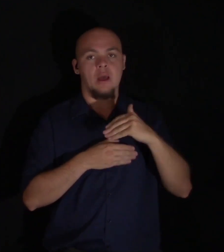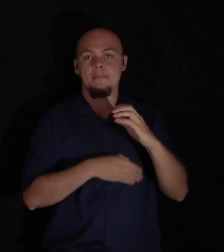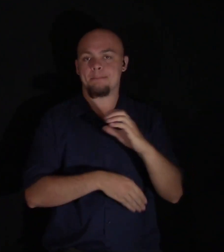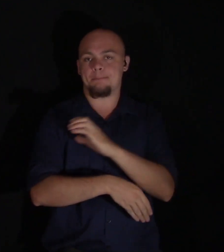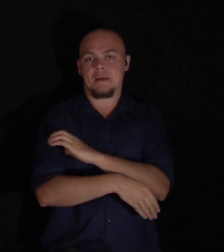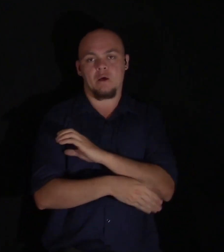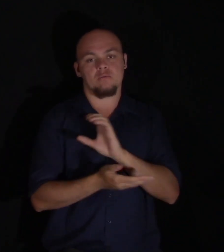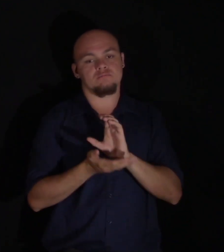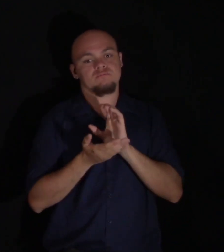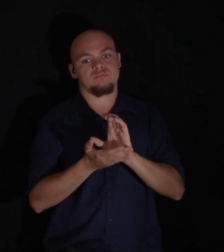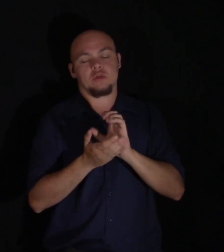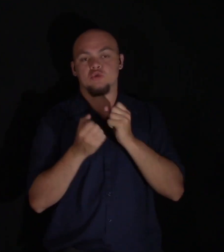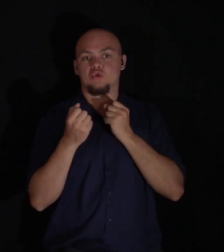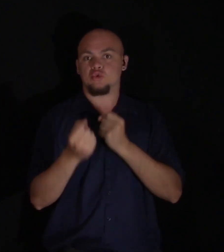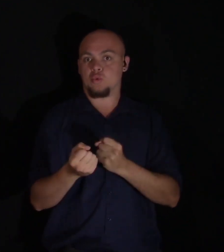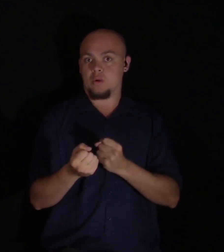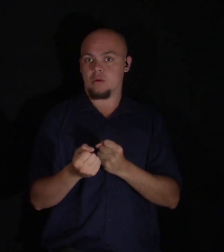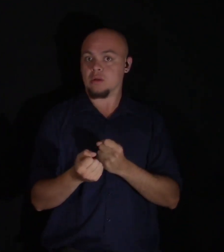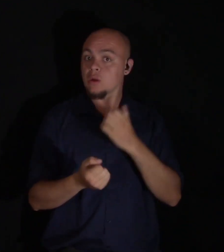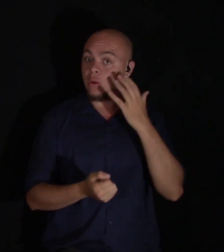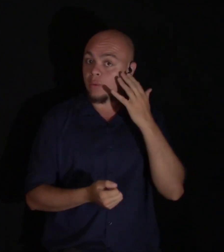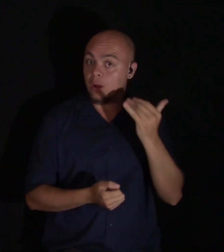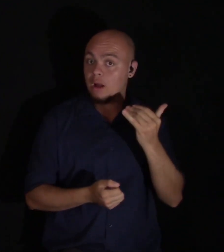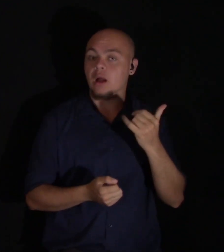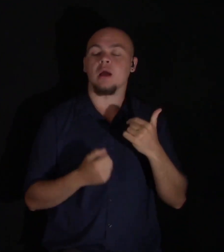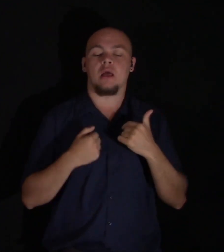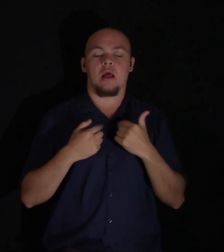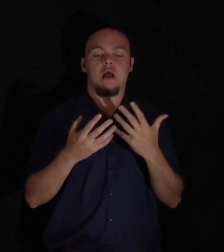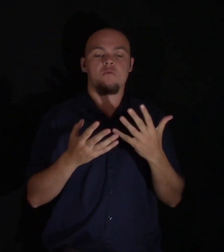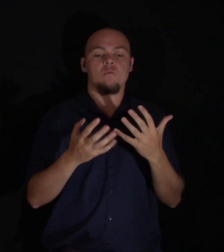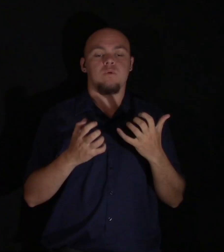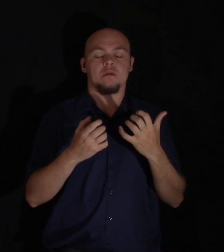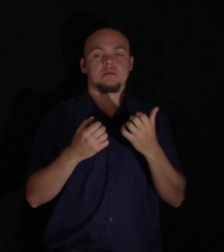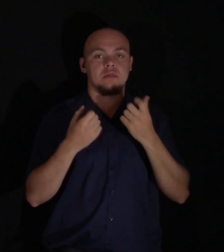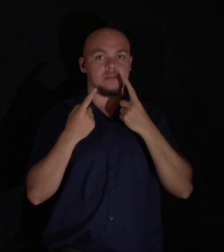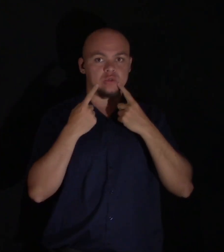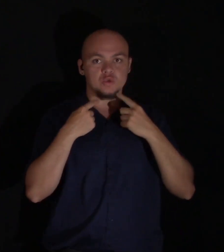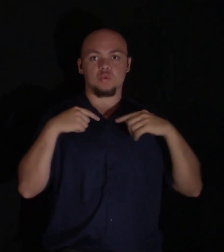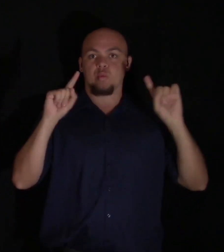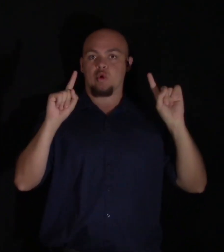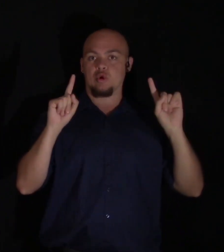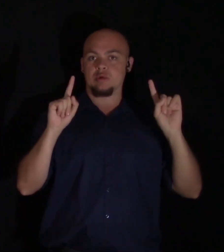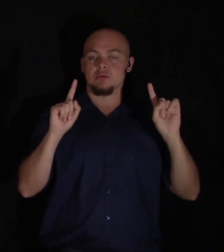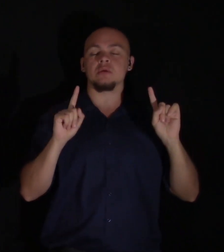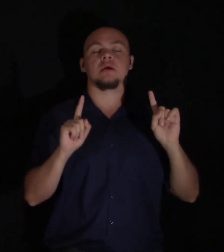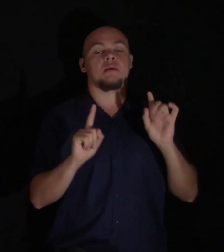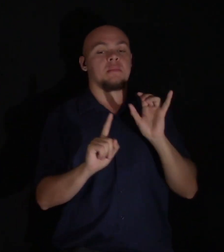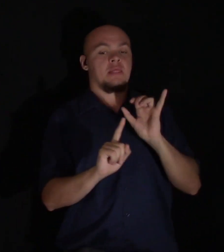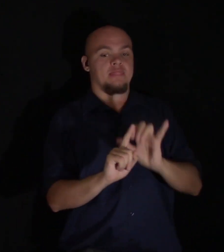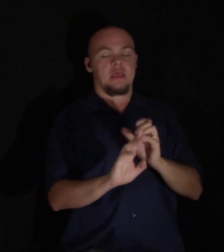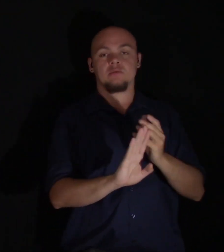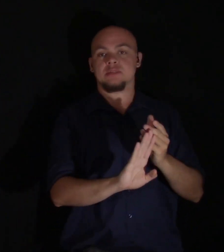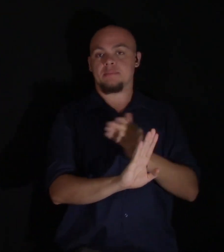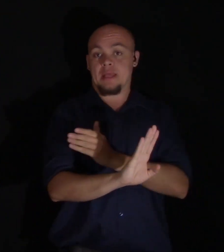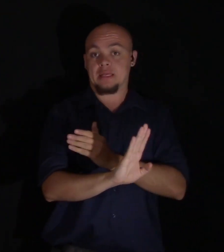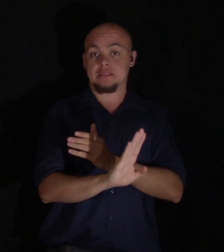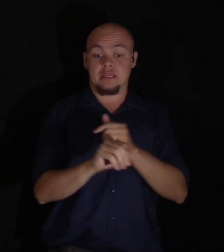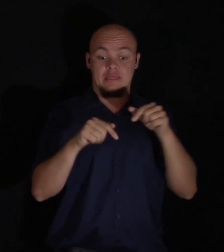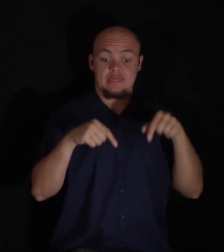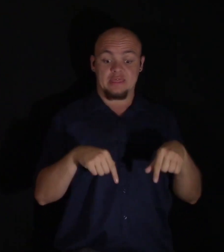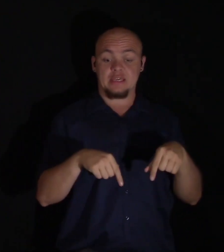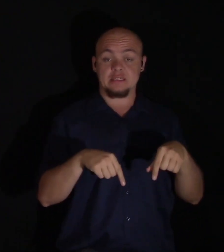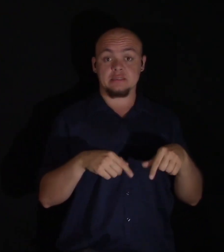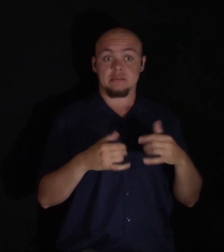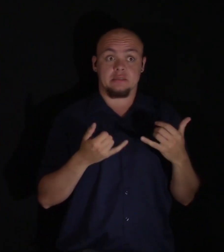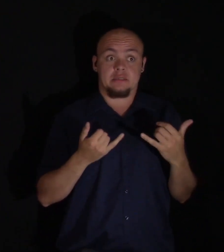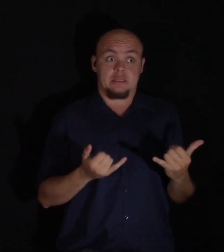worked because I wanted it to work. But that was then, and this